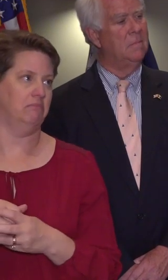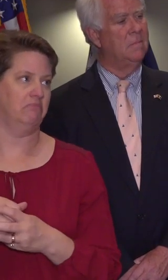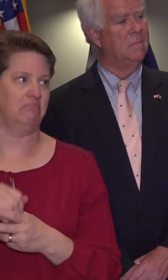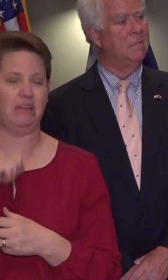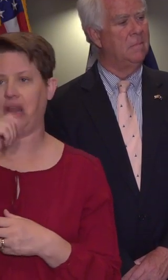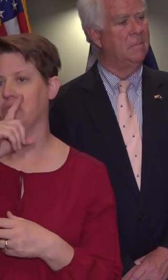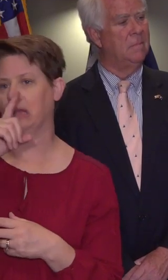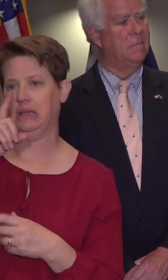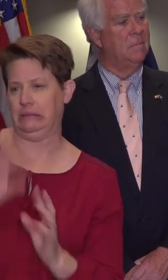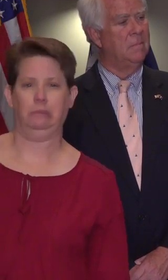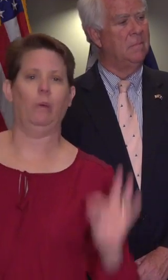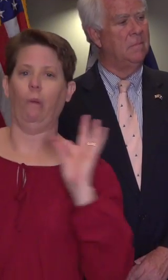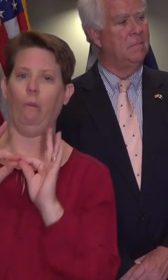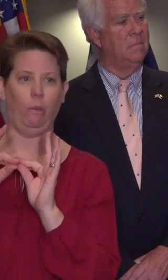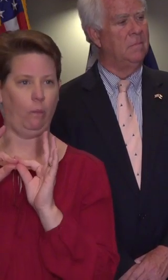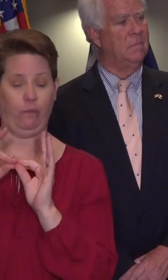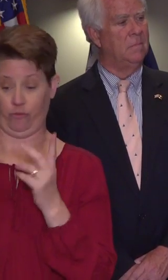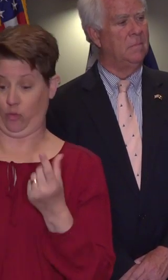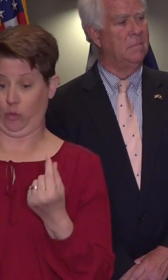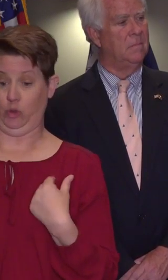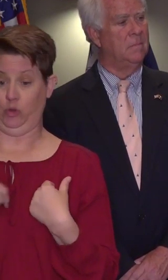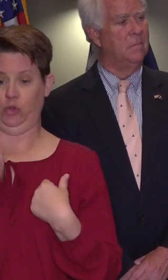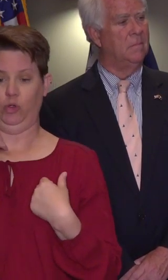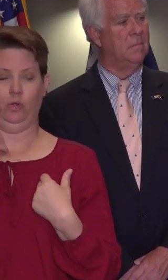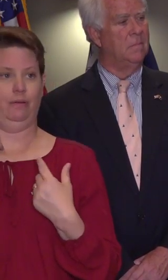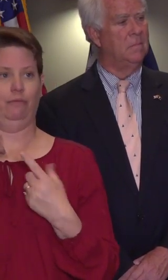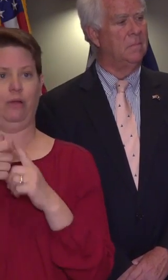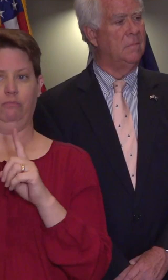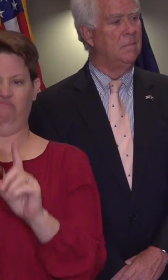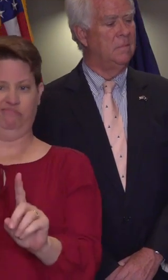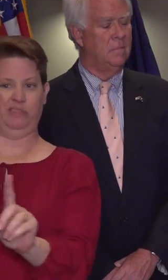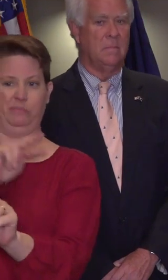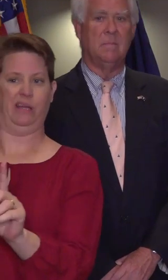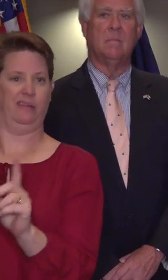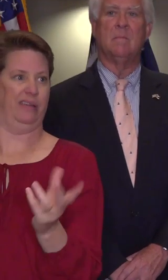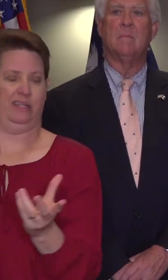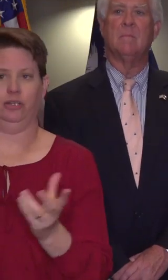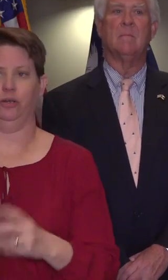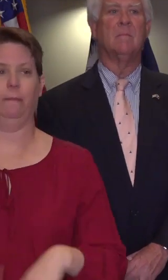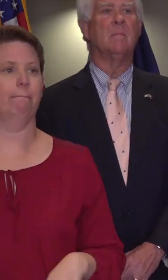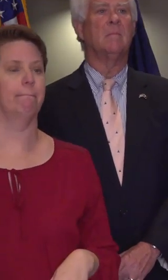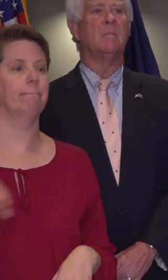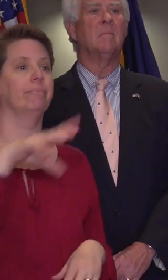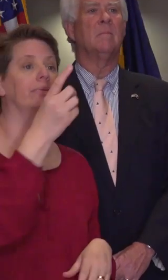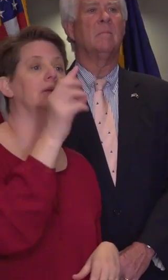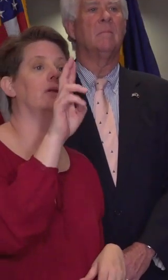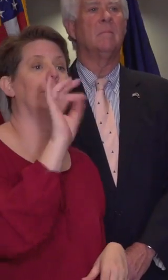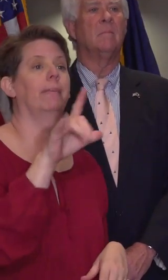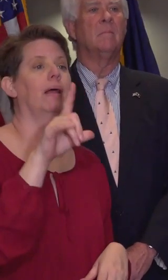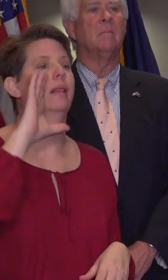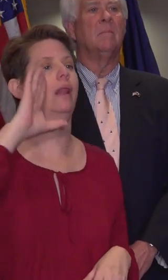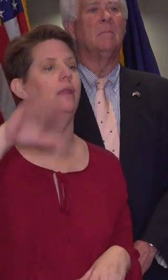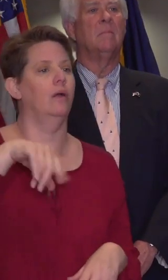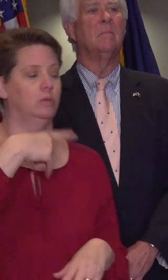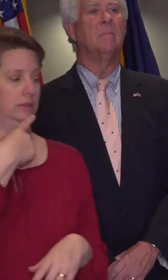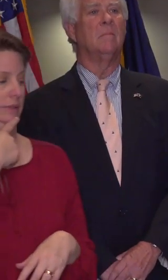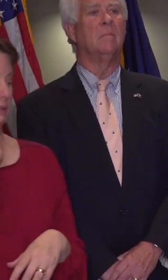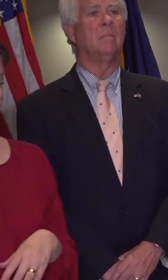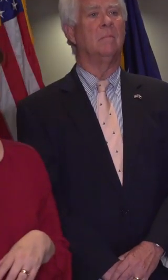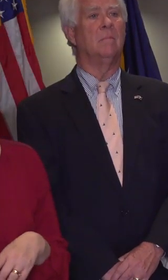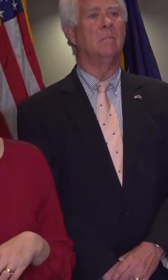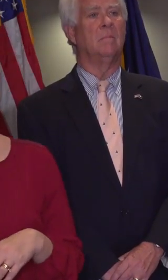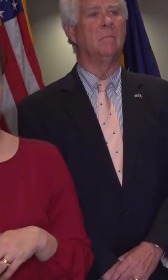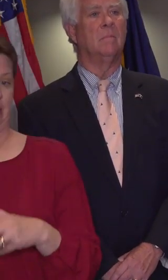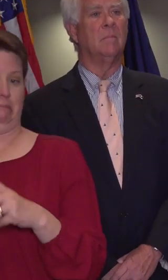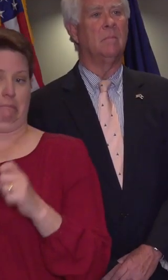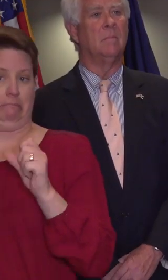of necessary importance in terms of what we do differently from a public health perspective. Dr. Bell, I know you said they were in, all of the presumptive